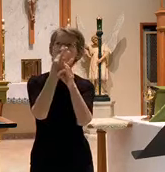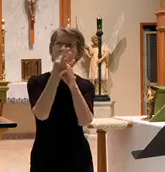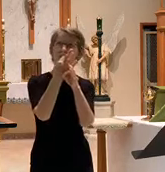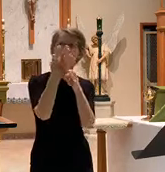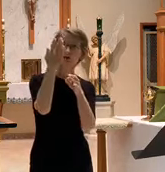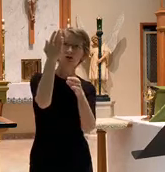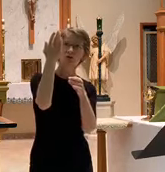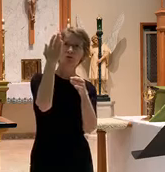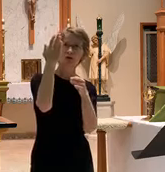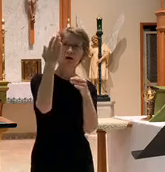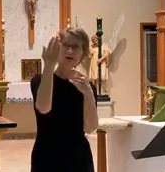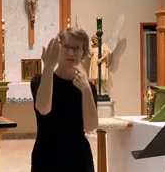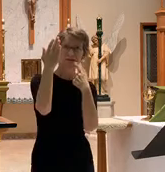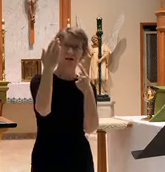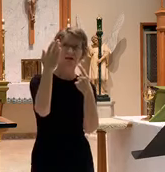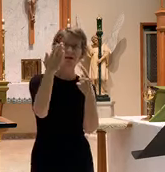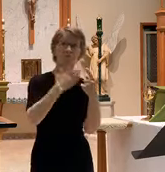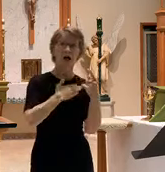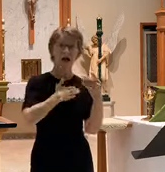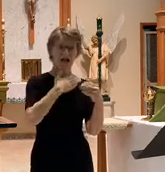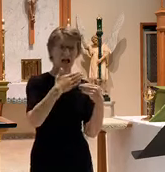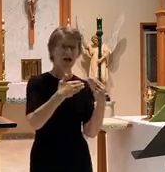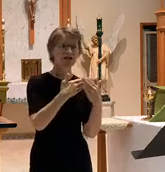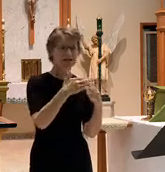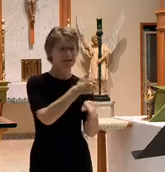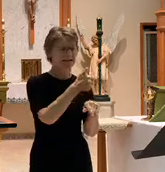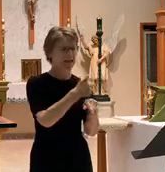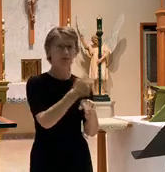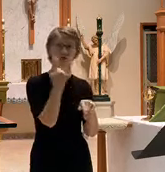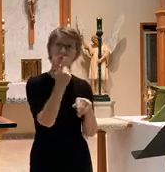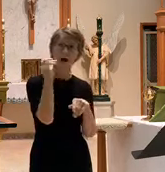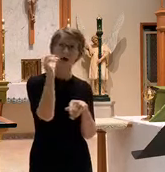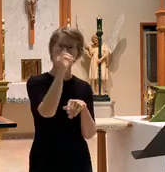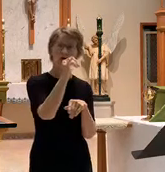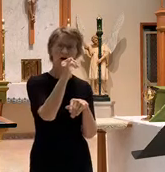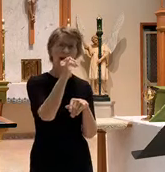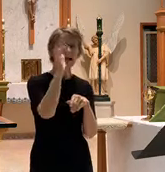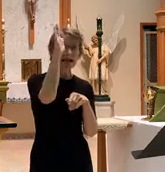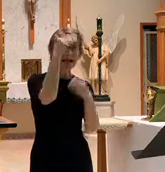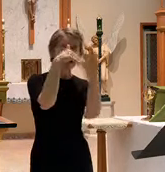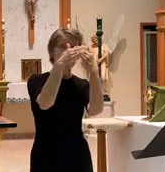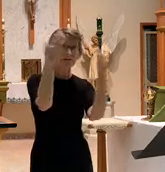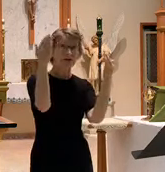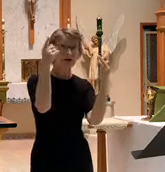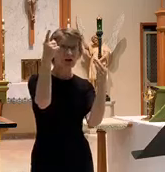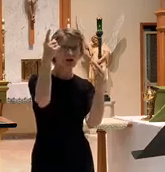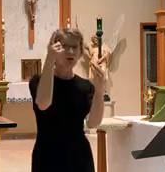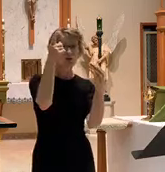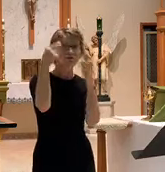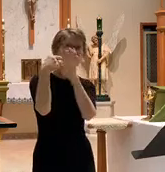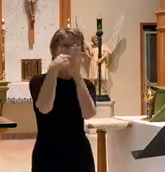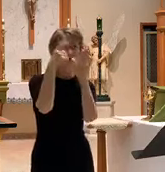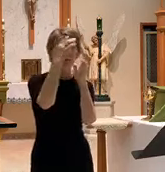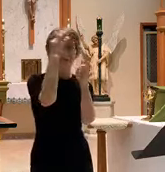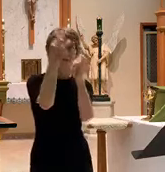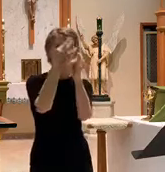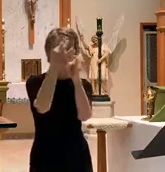For you have said, "My kindness is established forever." In heaven you have confirmed your